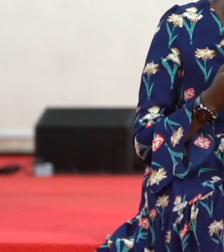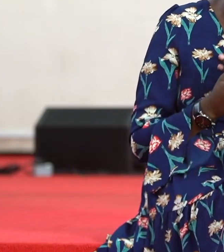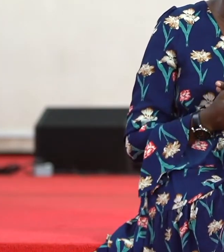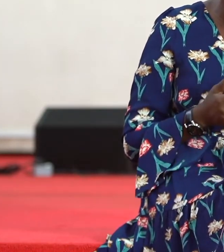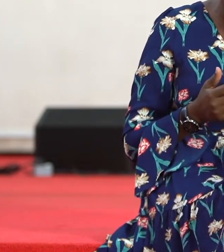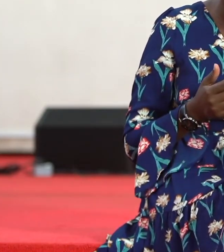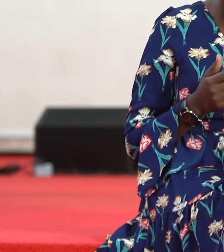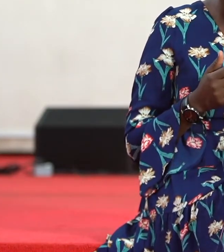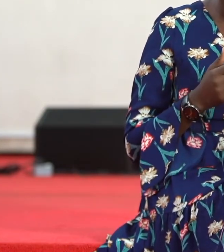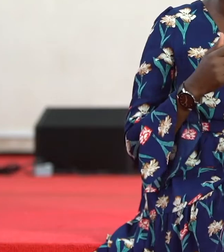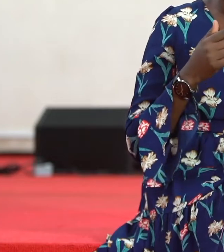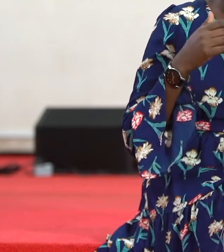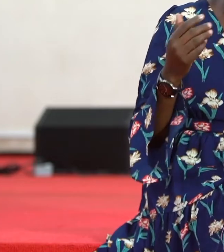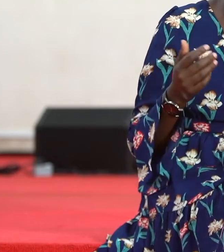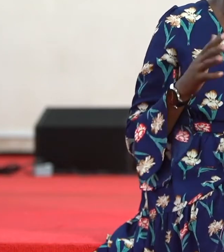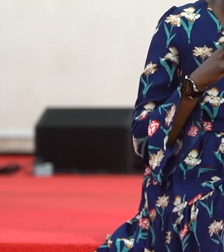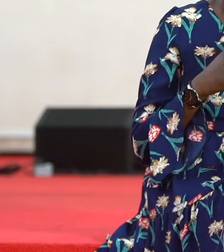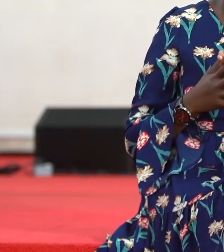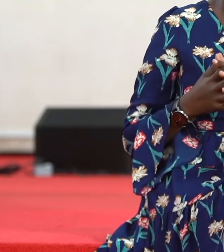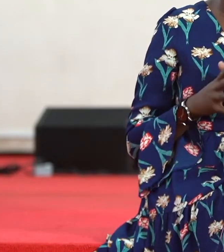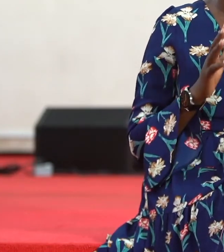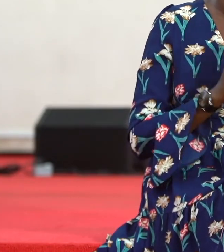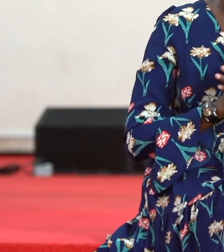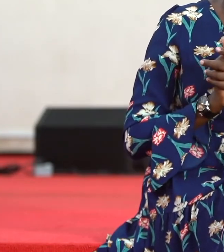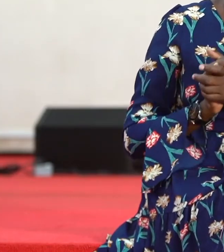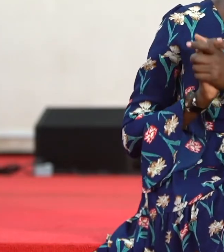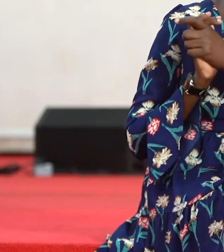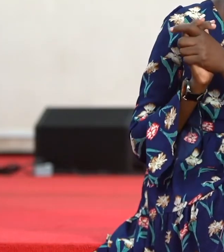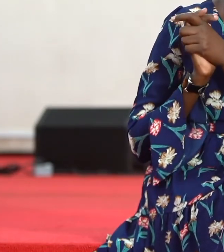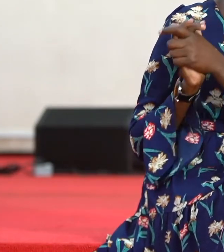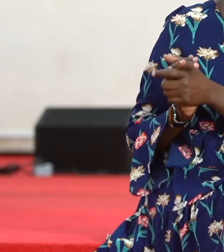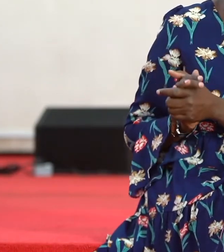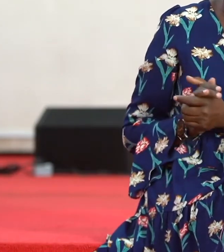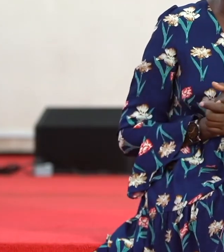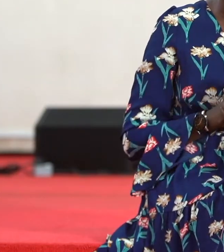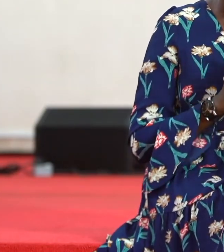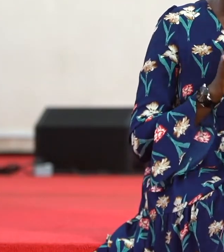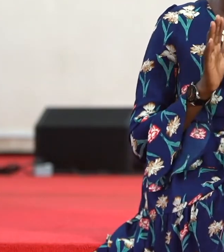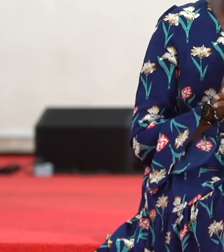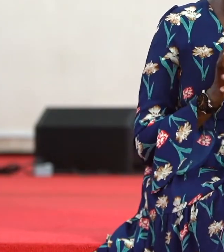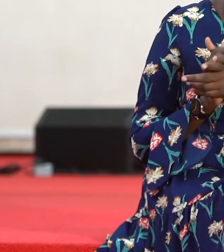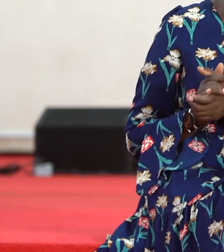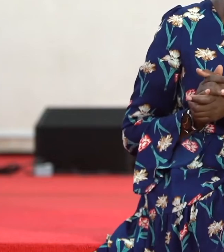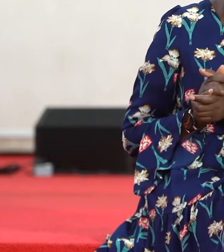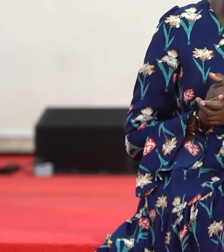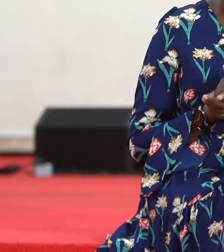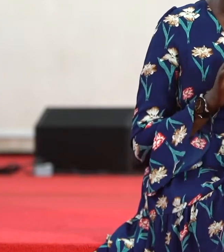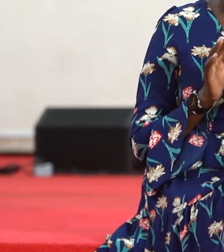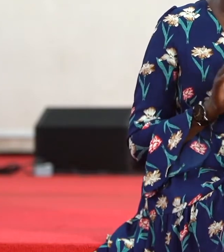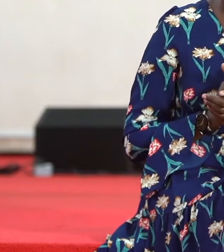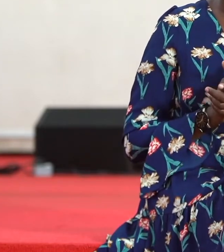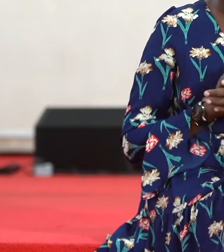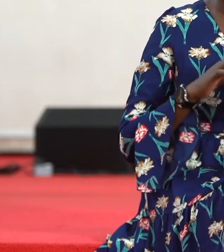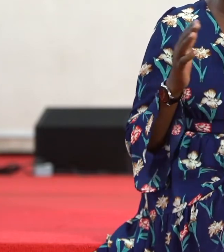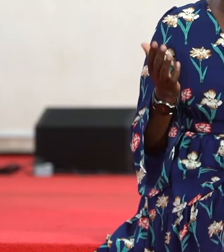through hard times. And pray for our leaders that they will be able to make the right decision. Father, in the name of Jesus,